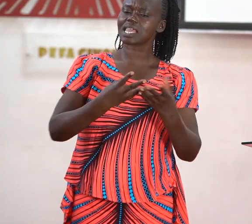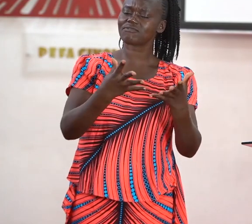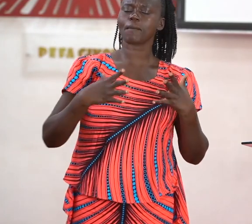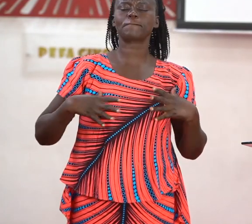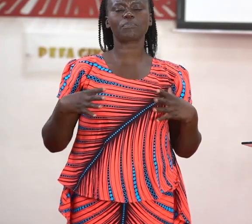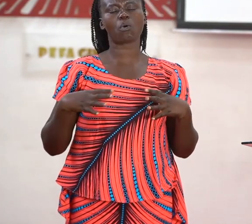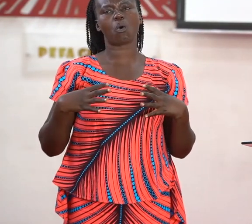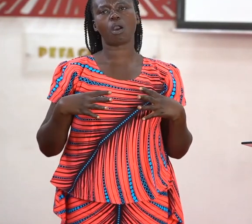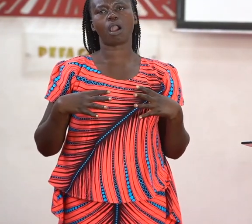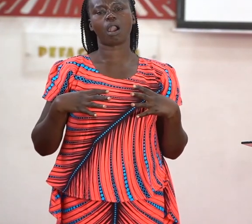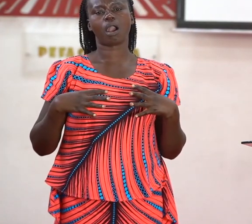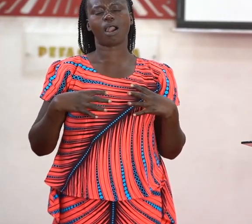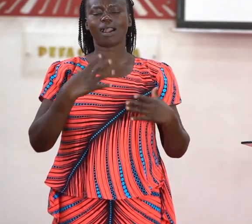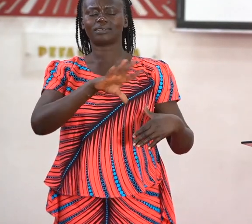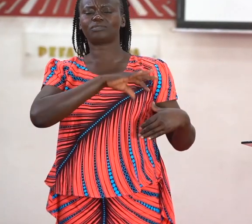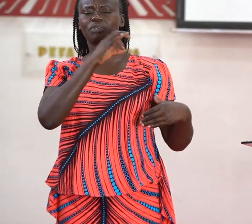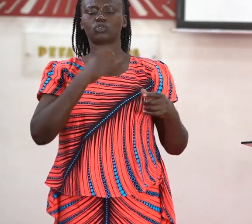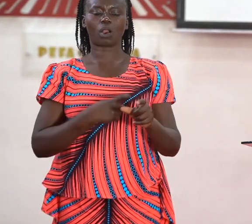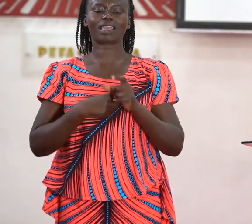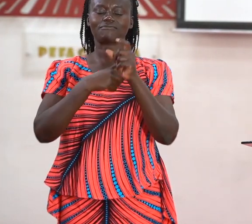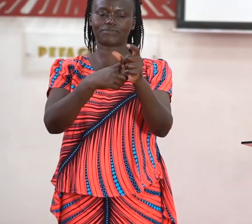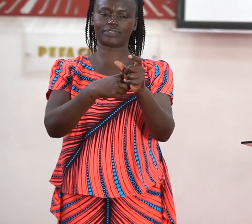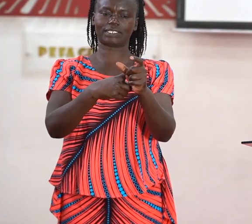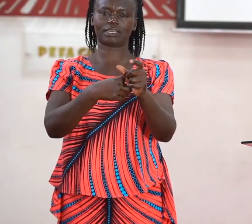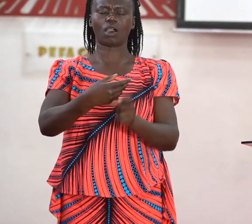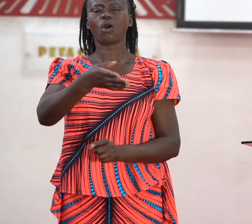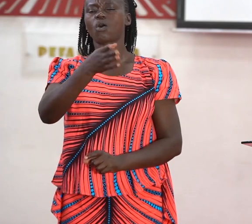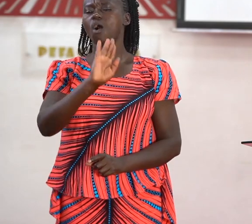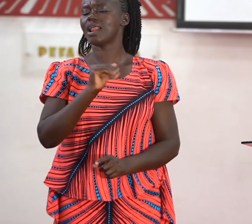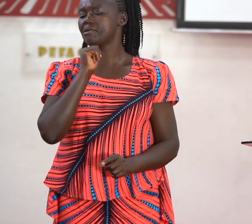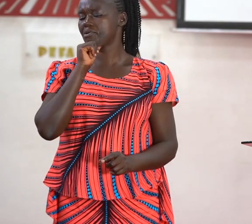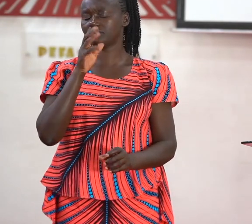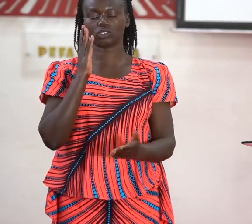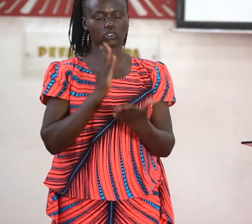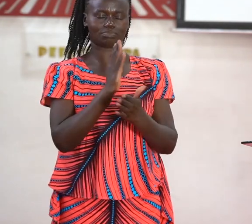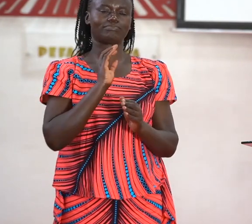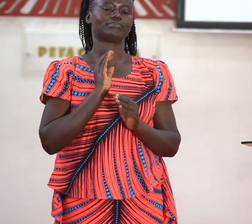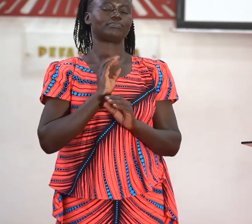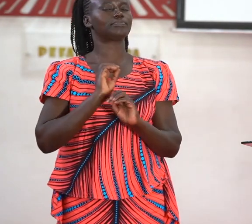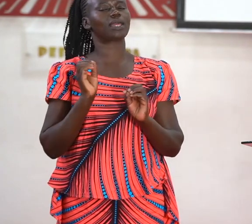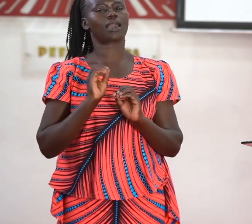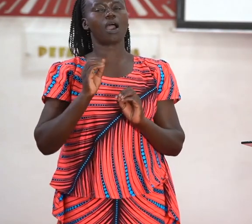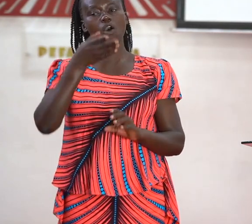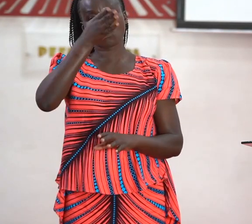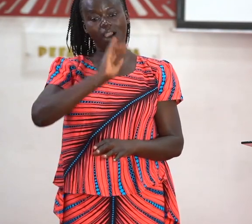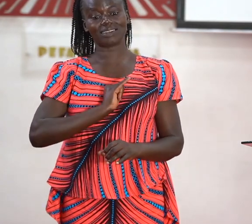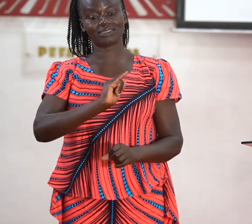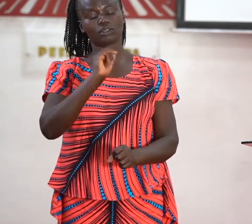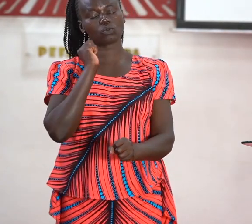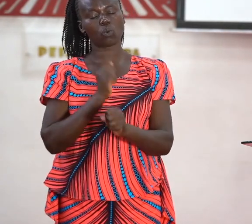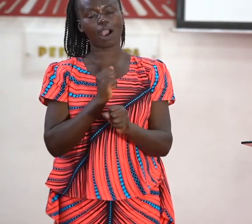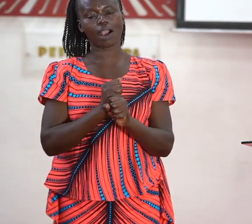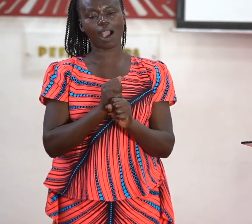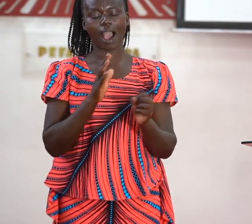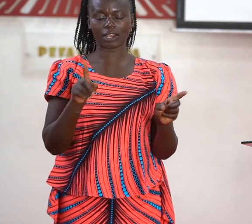giving people spiritual gifts. God has not stopped. He is at work, and Jesus